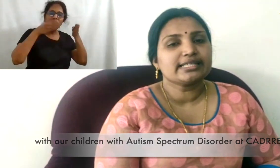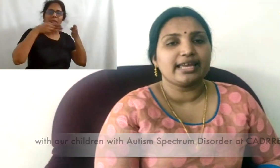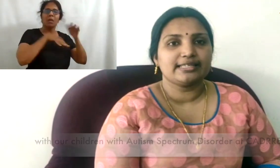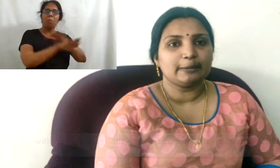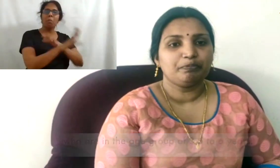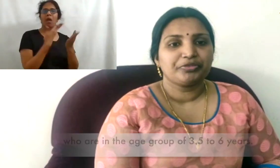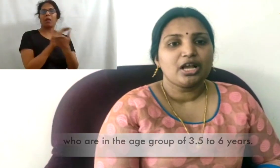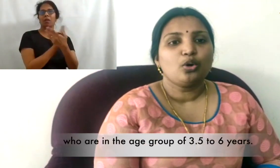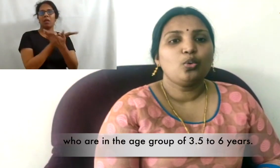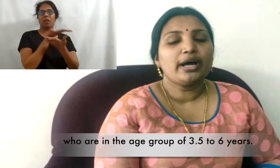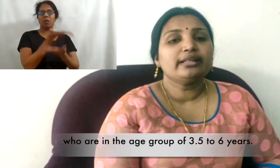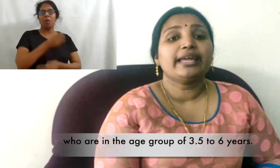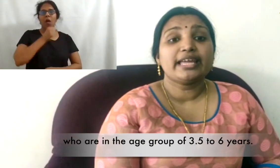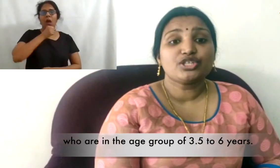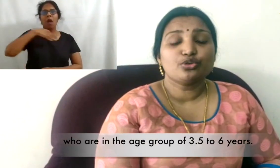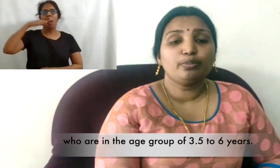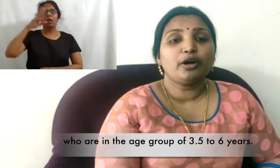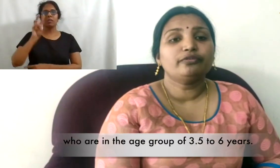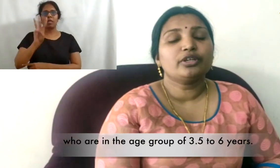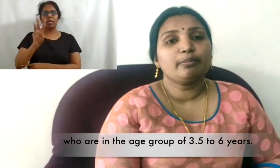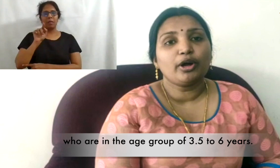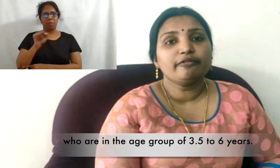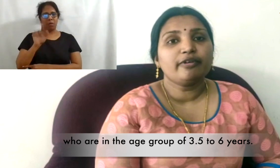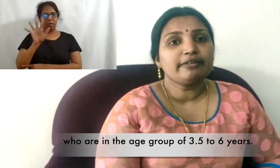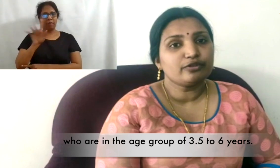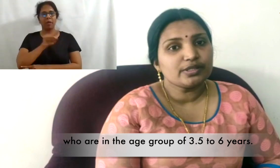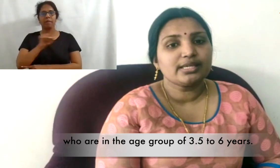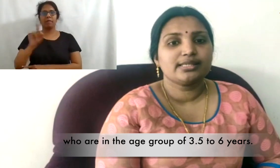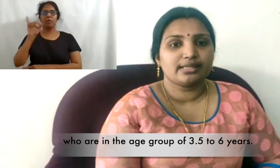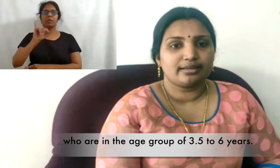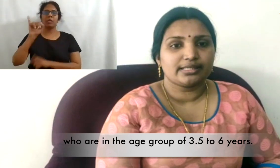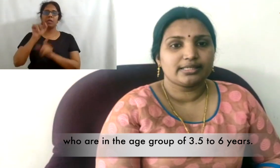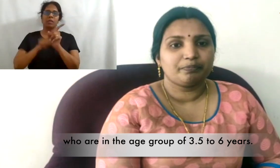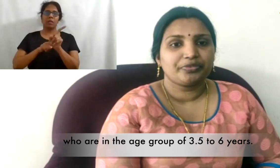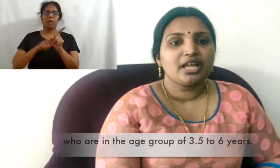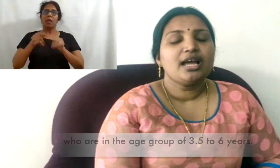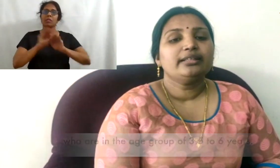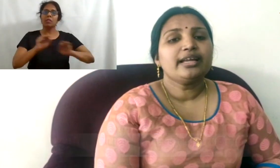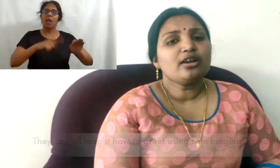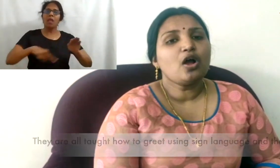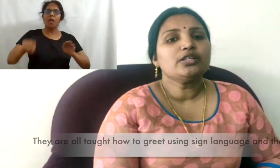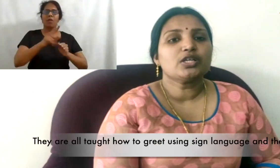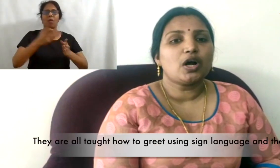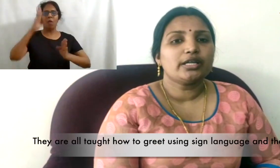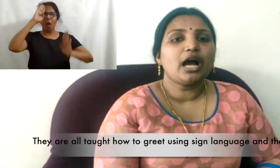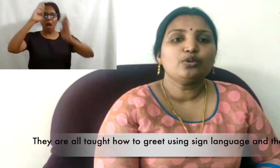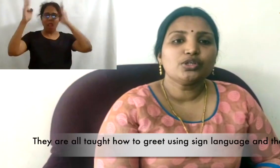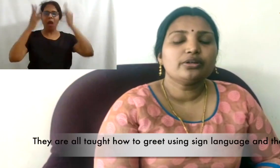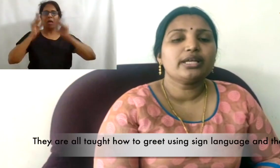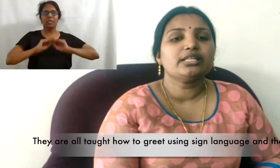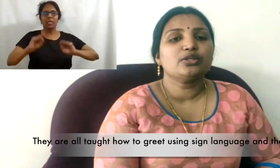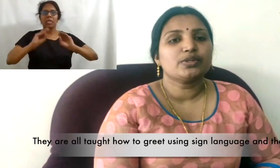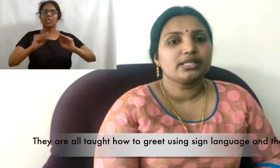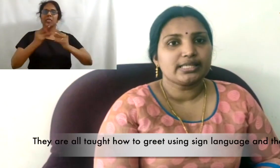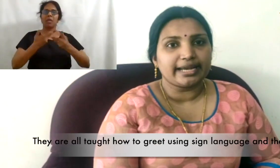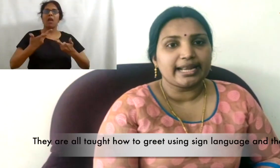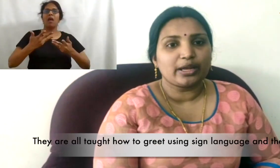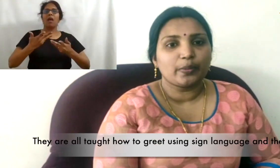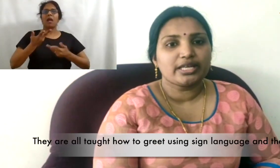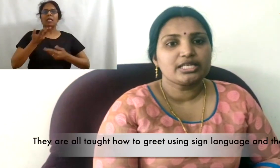CADRRE, who are in the age group of 3.5 to 6 years. They are all taught how to greet using sign language